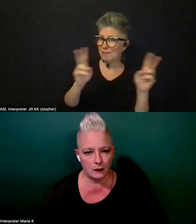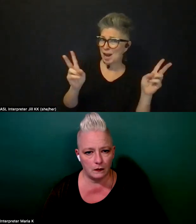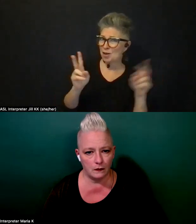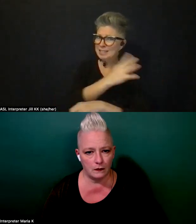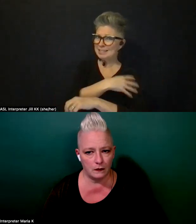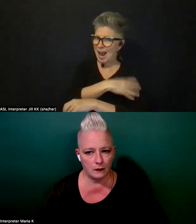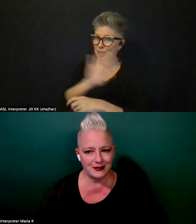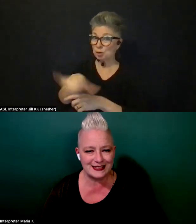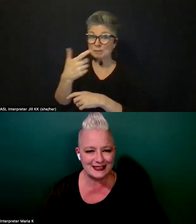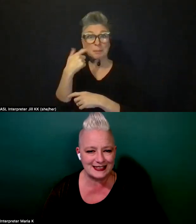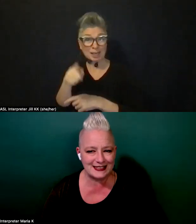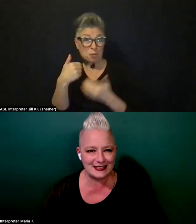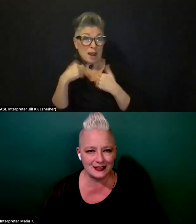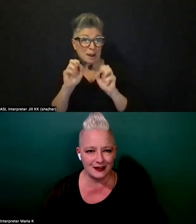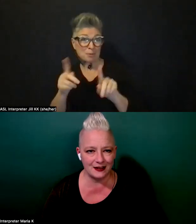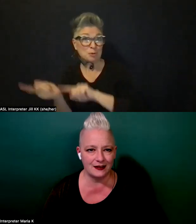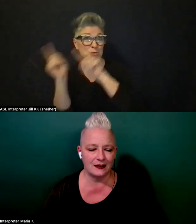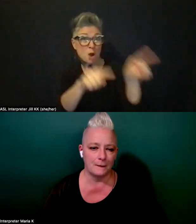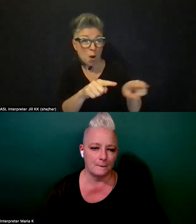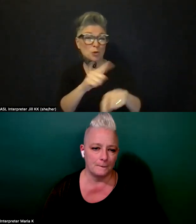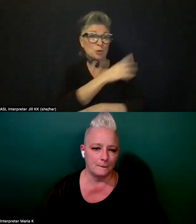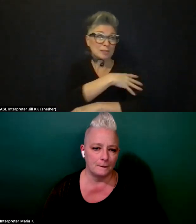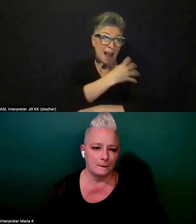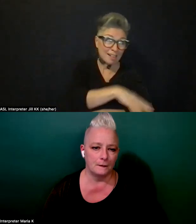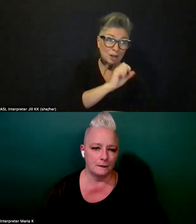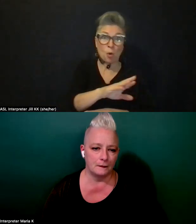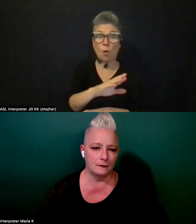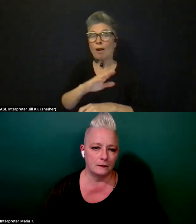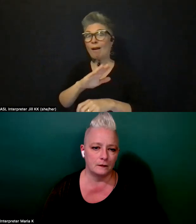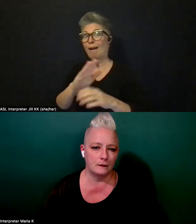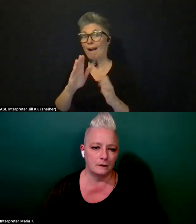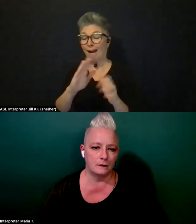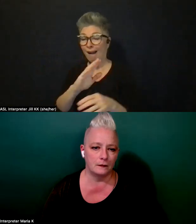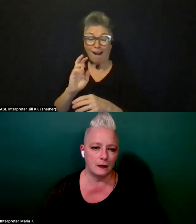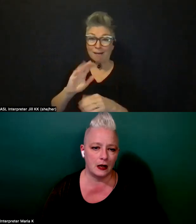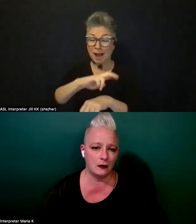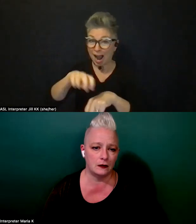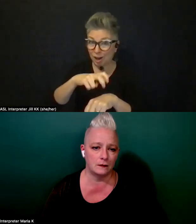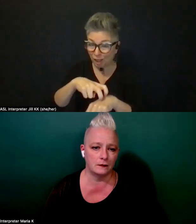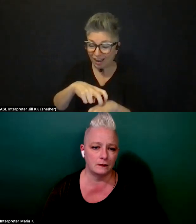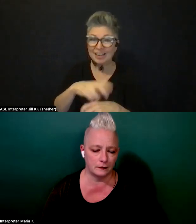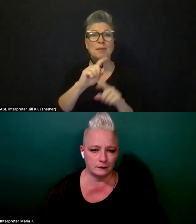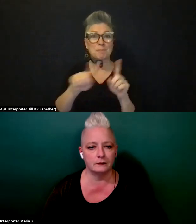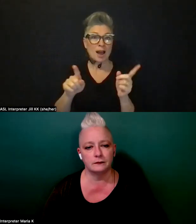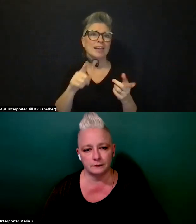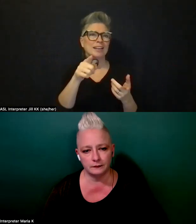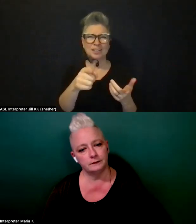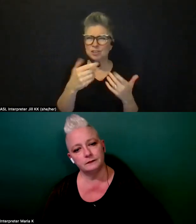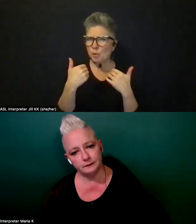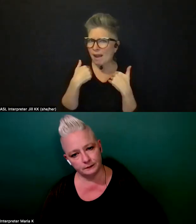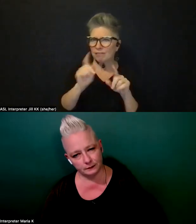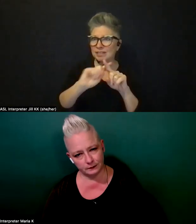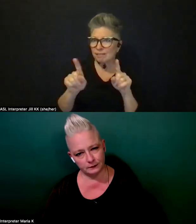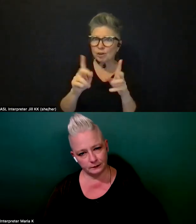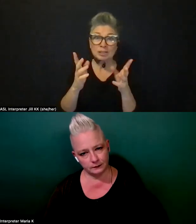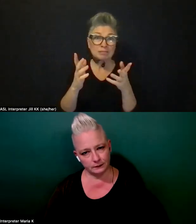to Scotland or Ireland. Do you have like some time in between, or do you have like a day here or there where you